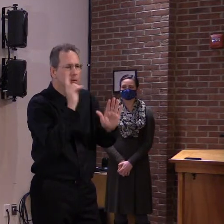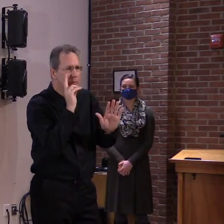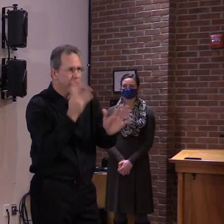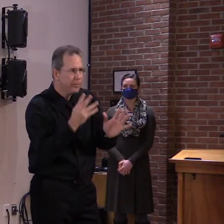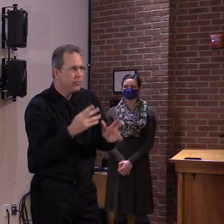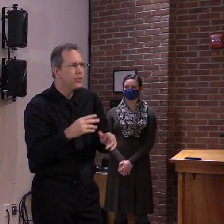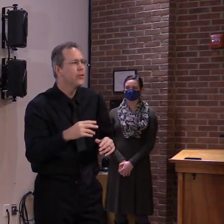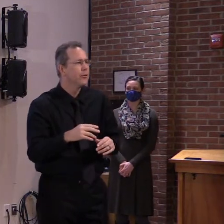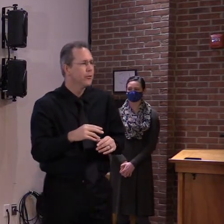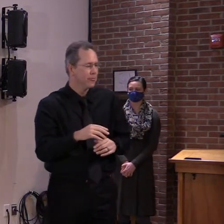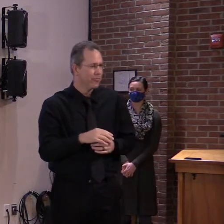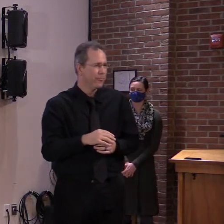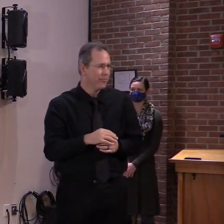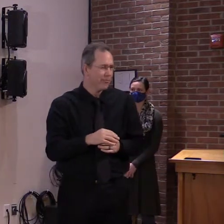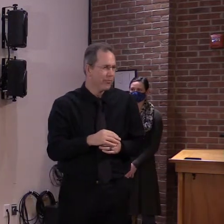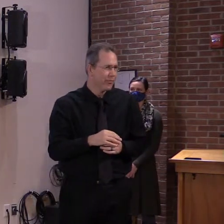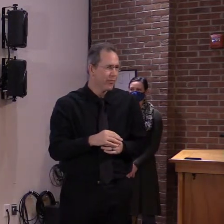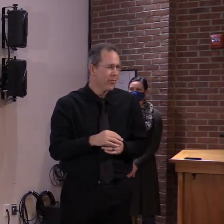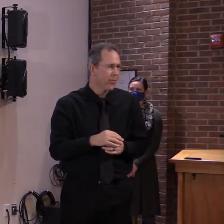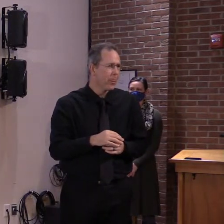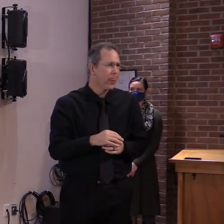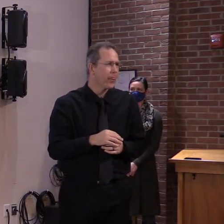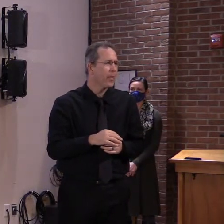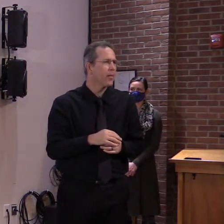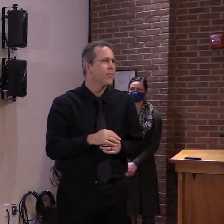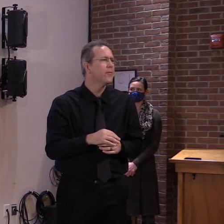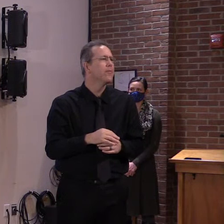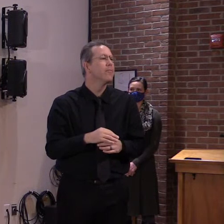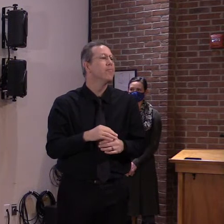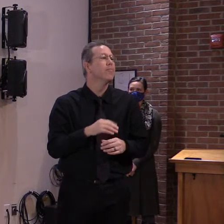And the holidays later this month?